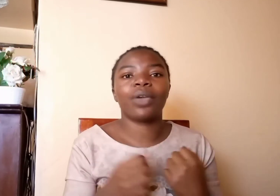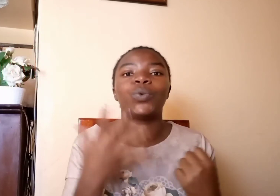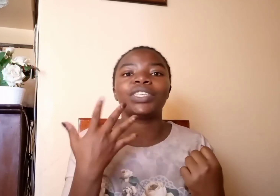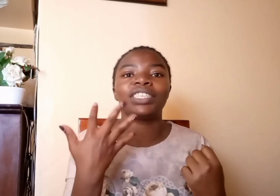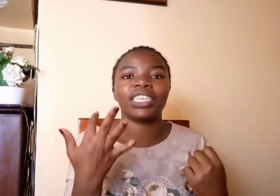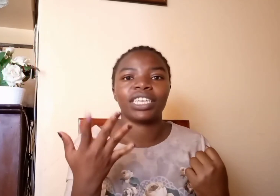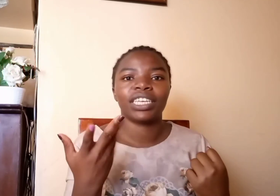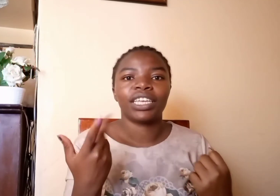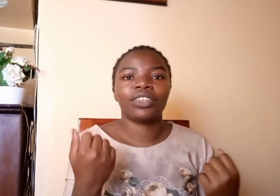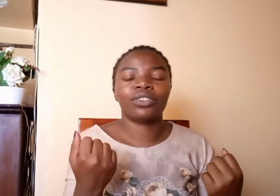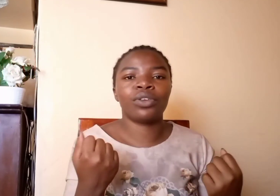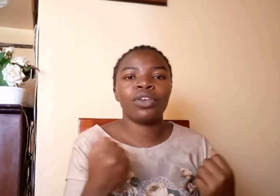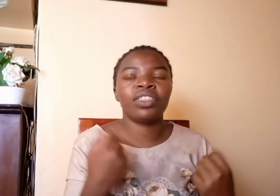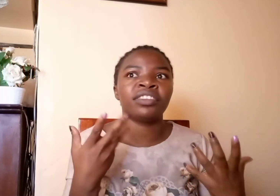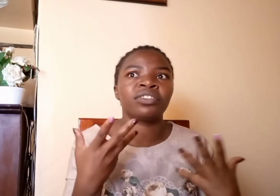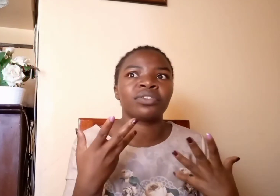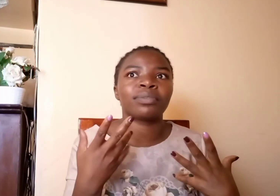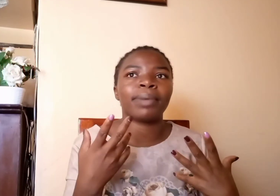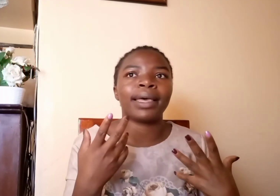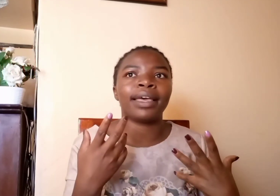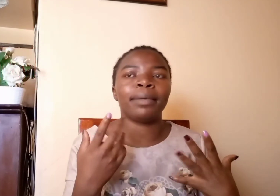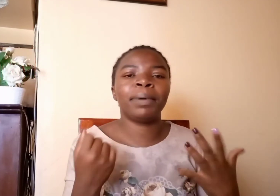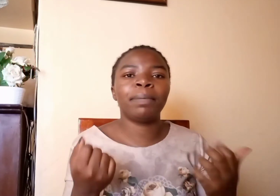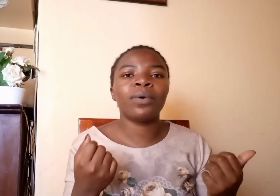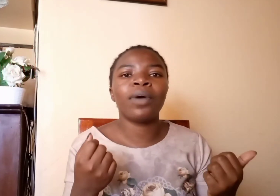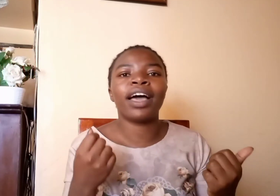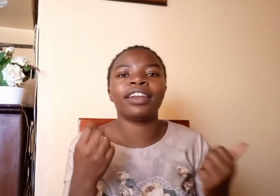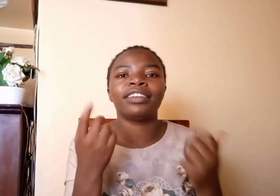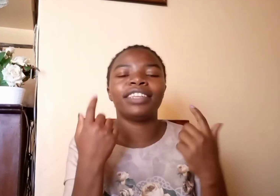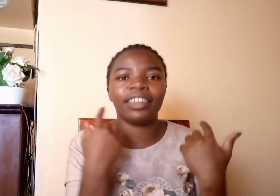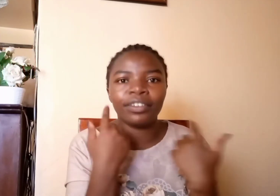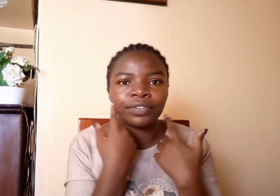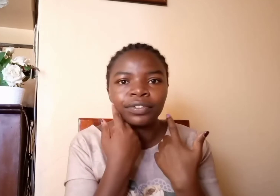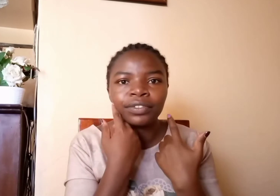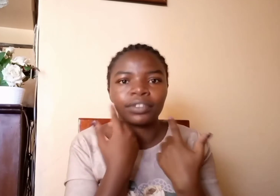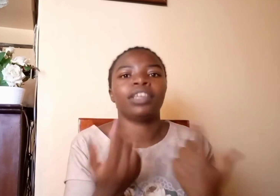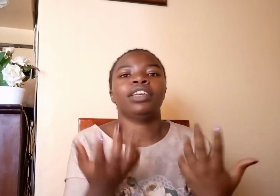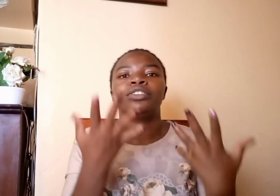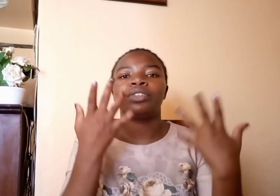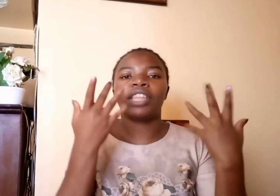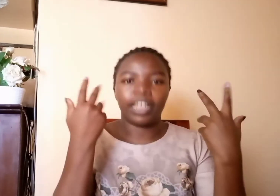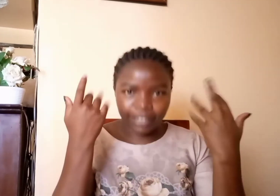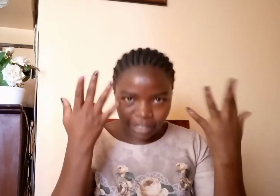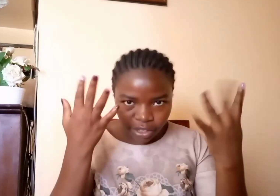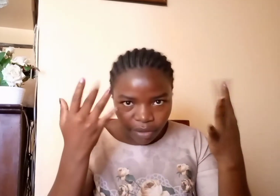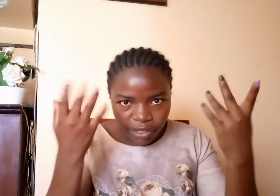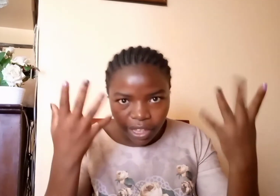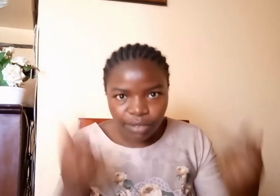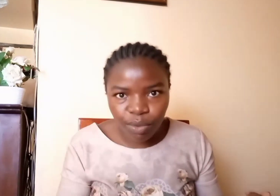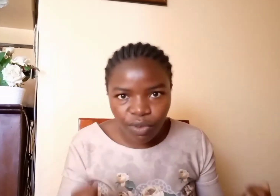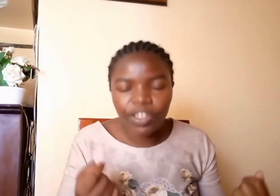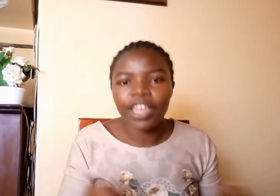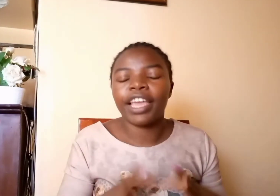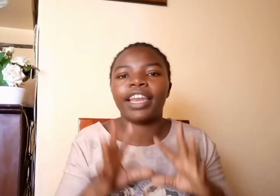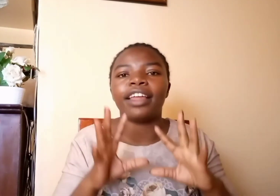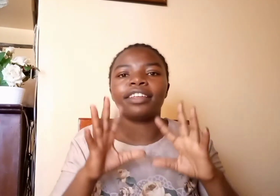we see. So, this is used by people who are deaf, so they can see your fingers move and